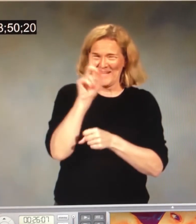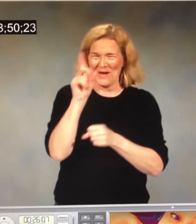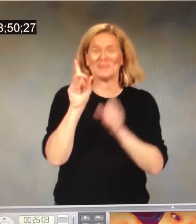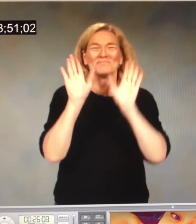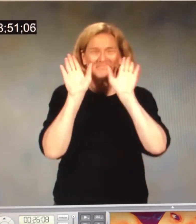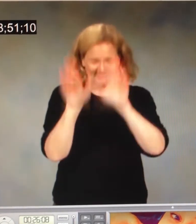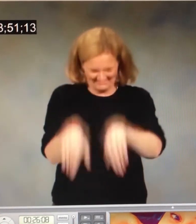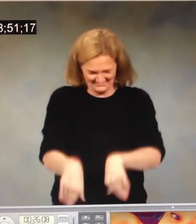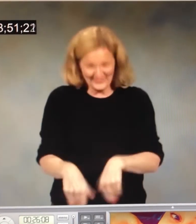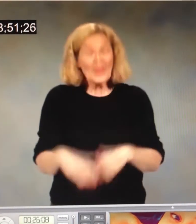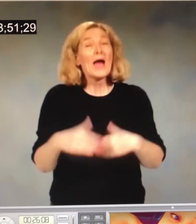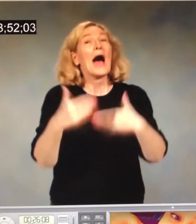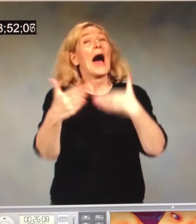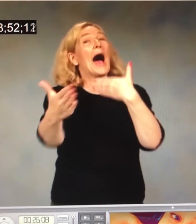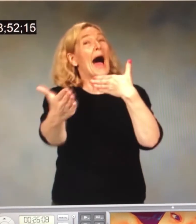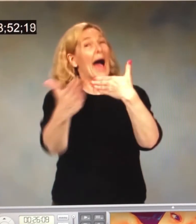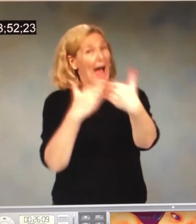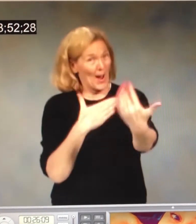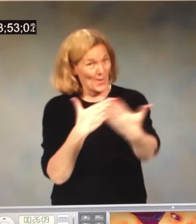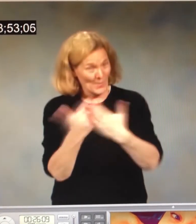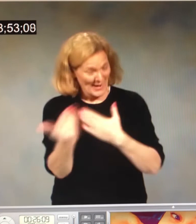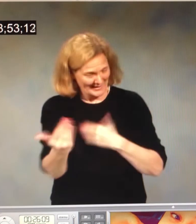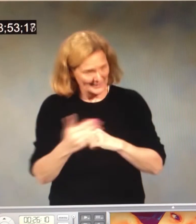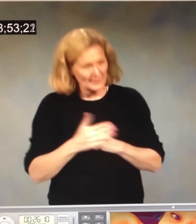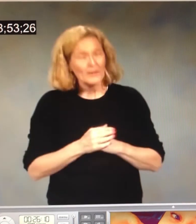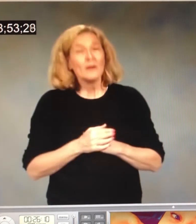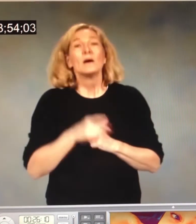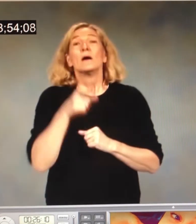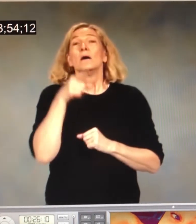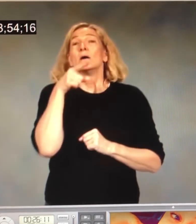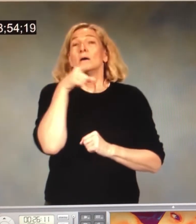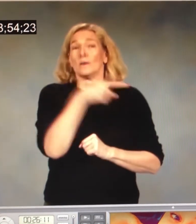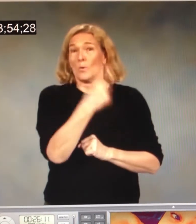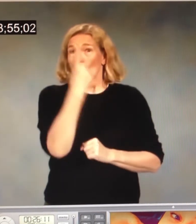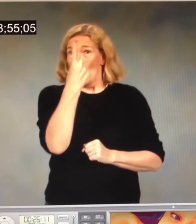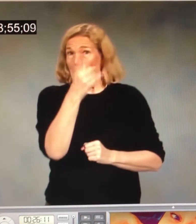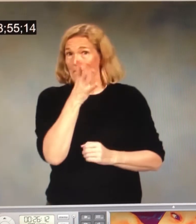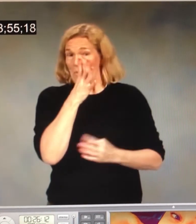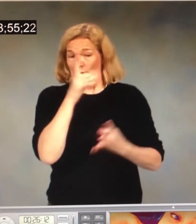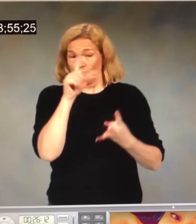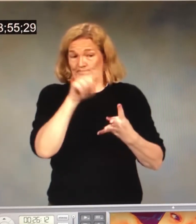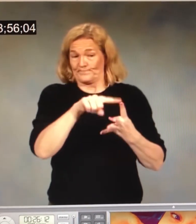No deaf best friends in San Diego. Anyways,